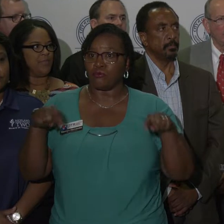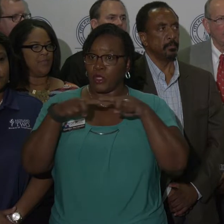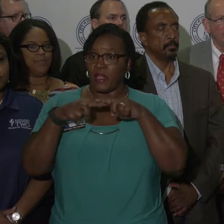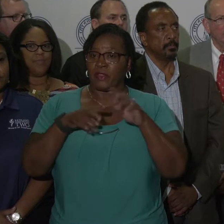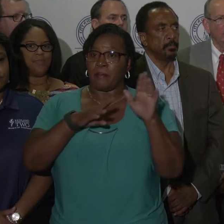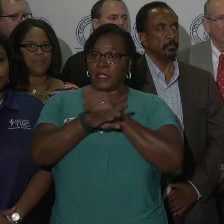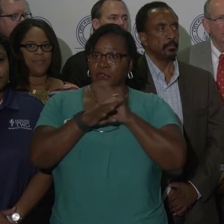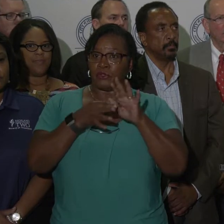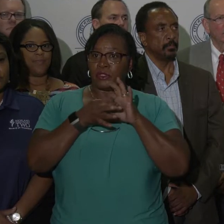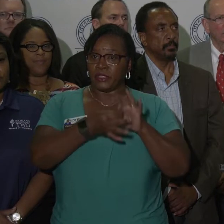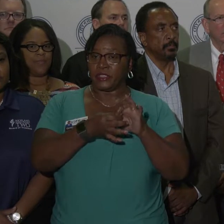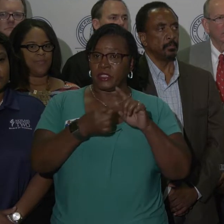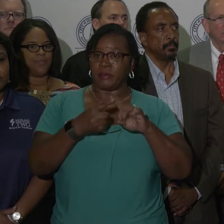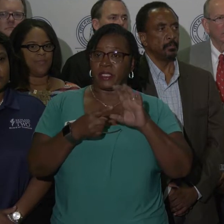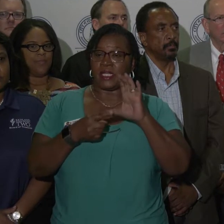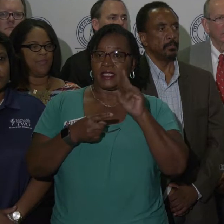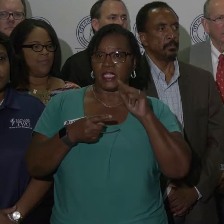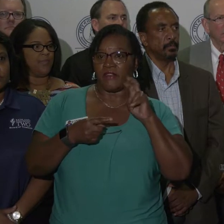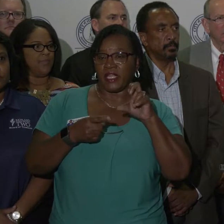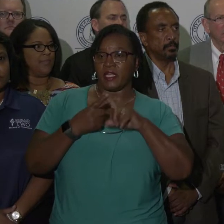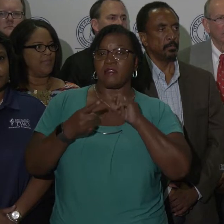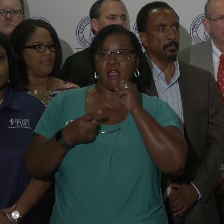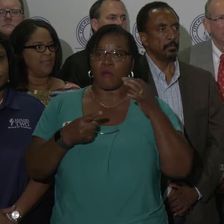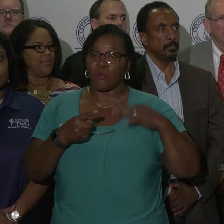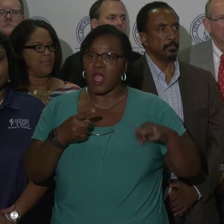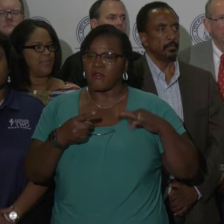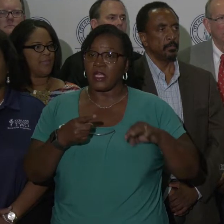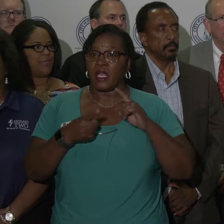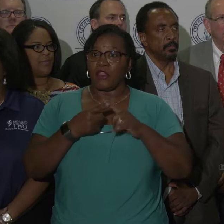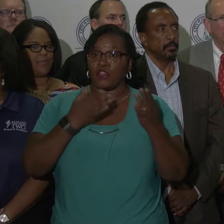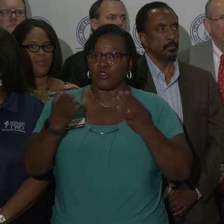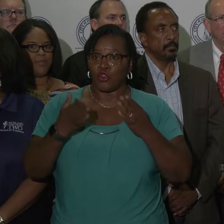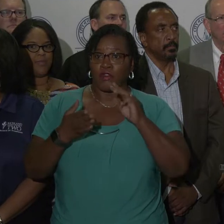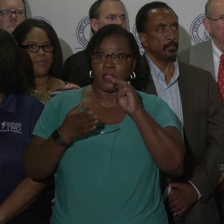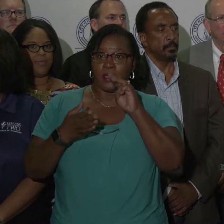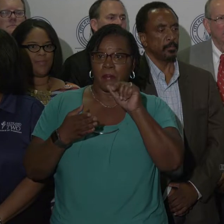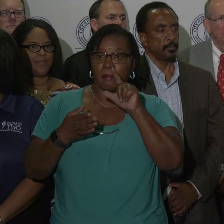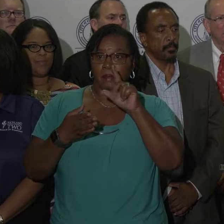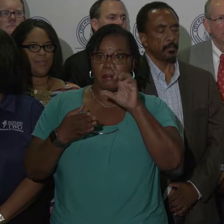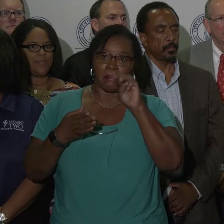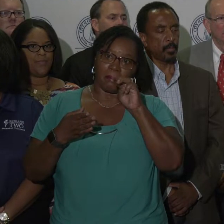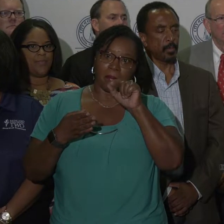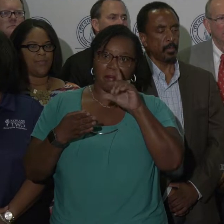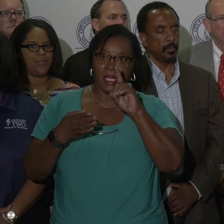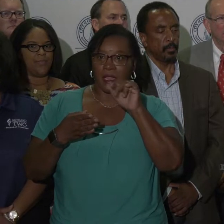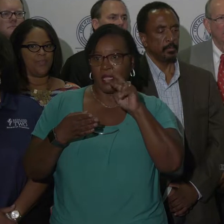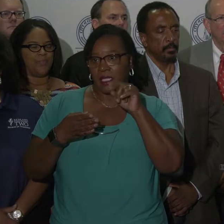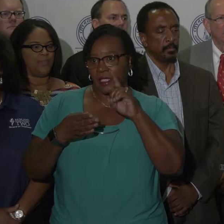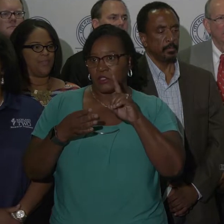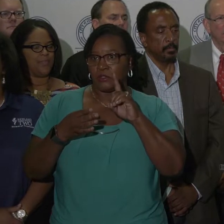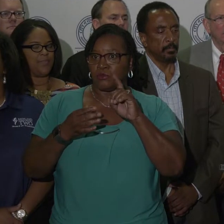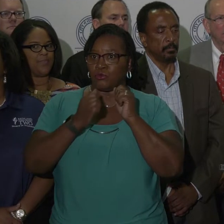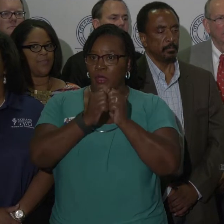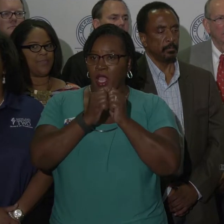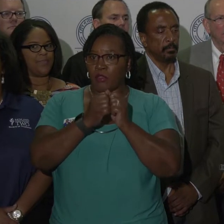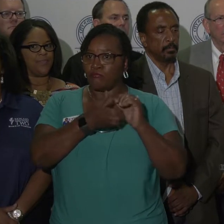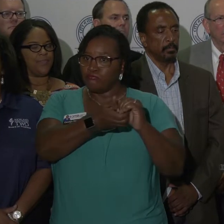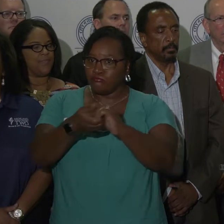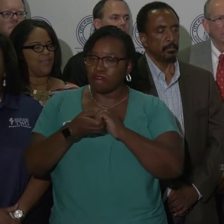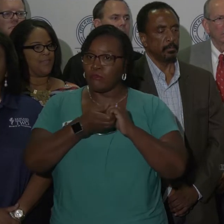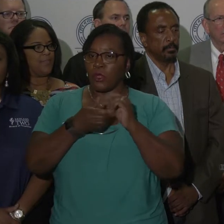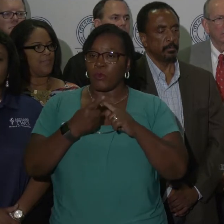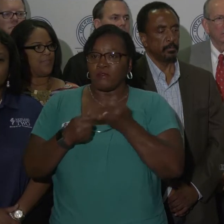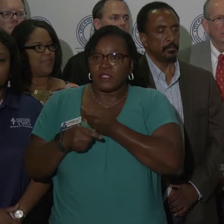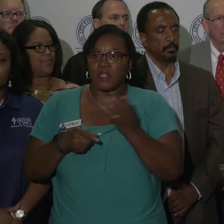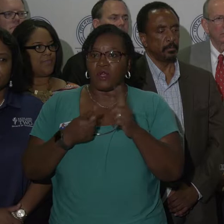business leadership, civic leadership, nonprofit leadership that serves the Midlands all so well together. We have several of